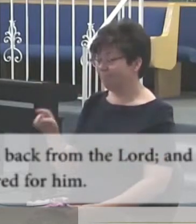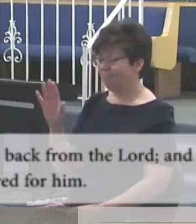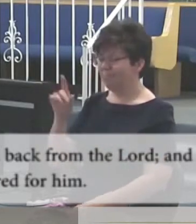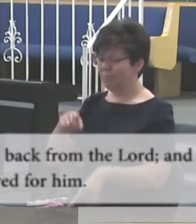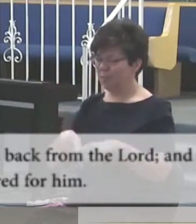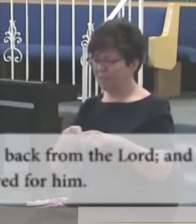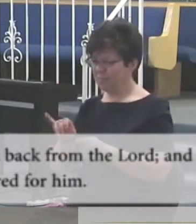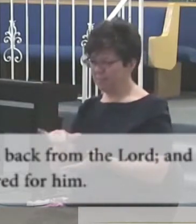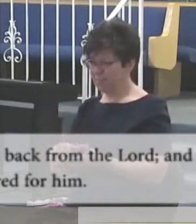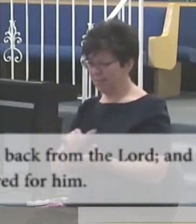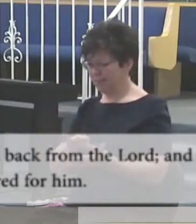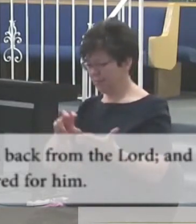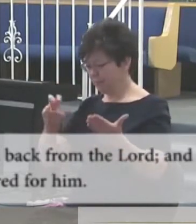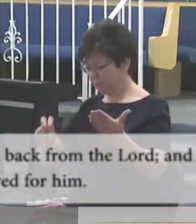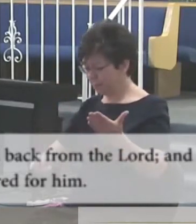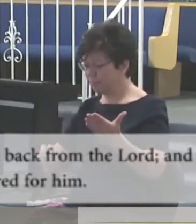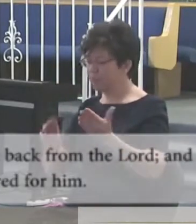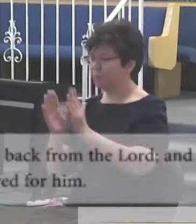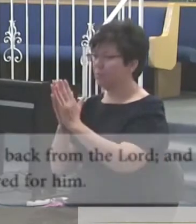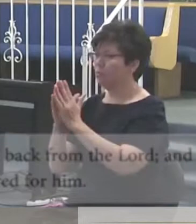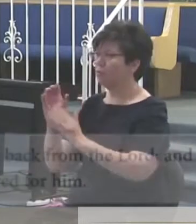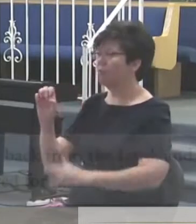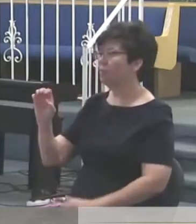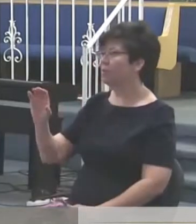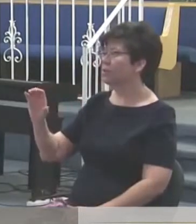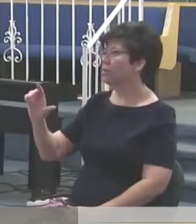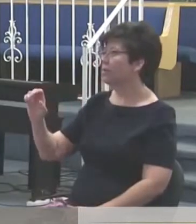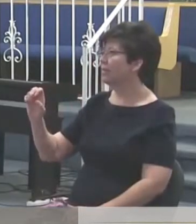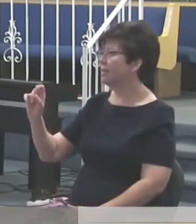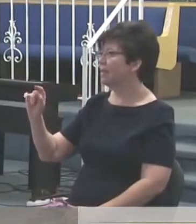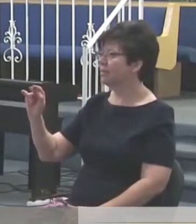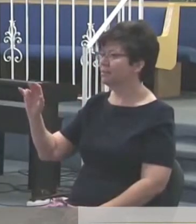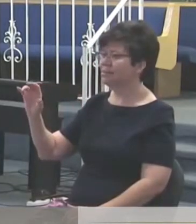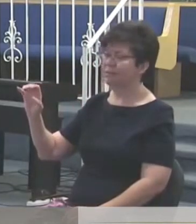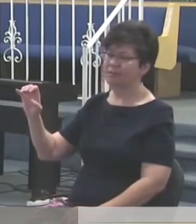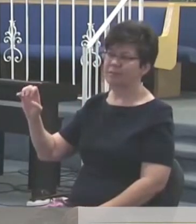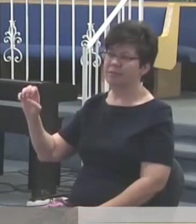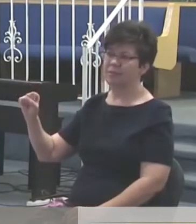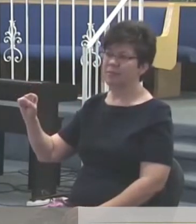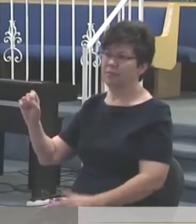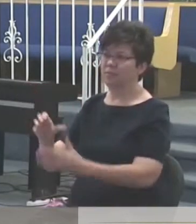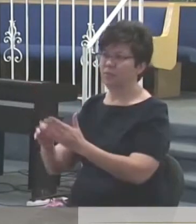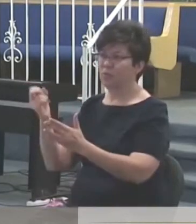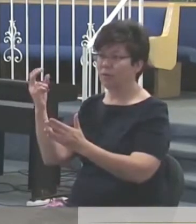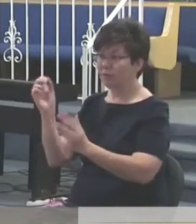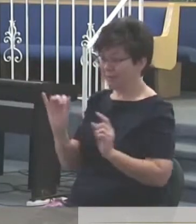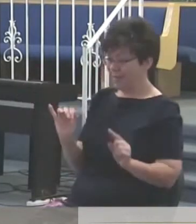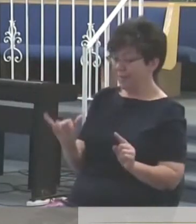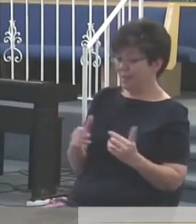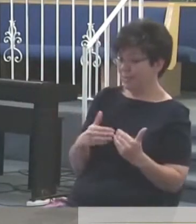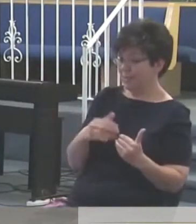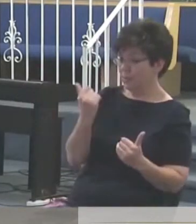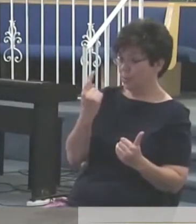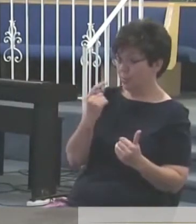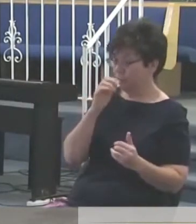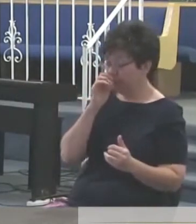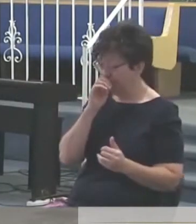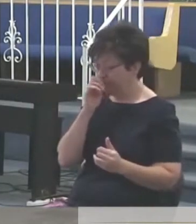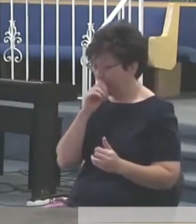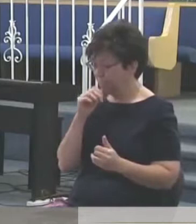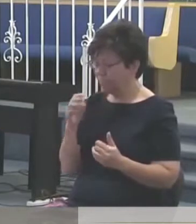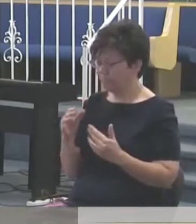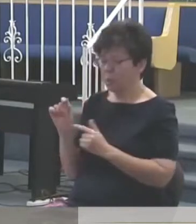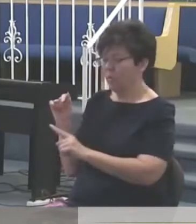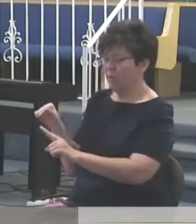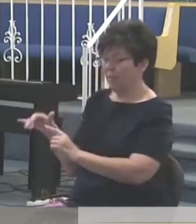stop there and then go to the book of Ecclesiastes, chapter number 12. Now that one's an easier to